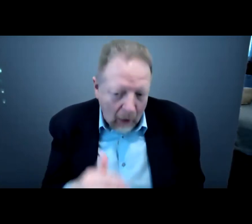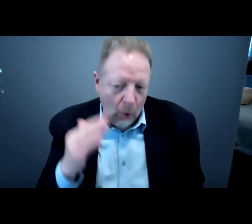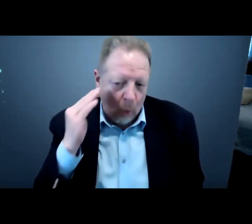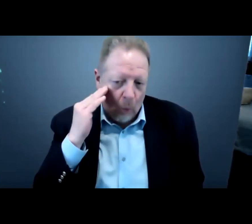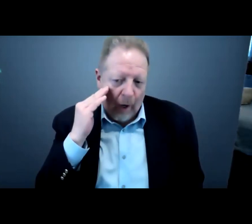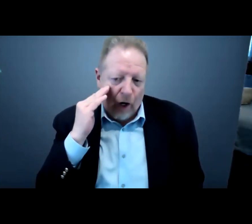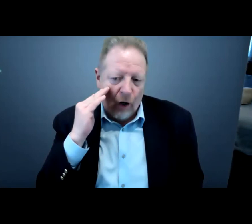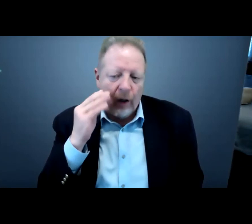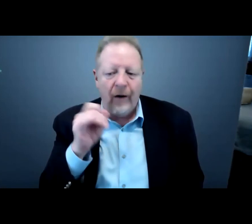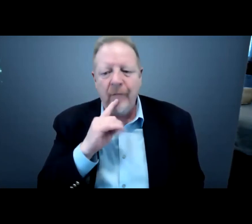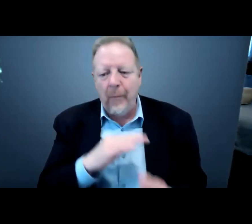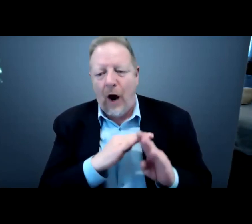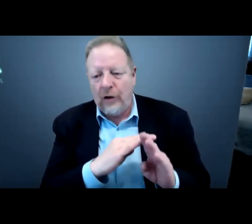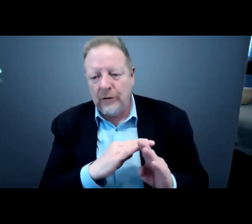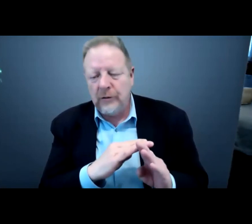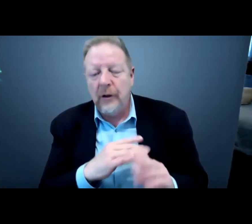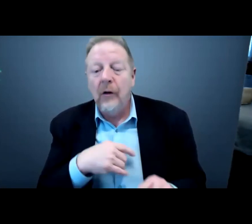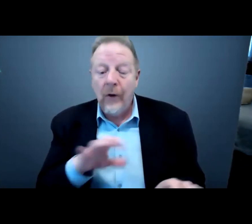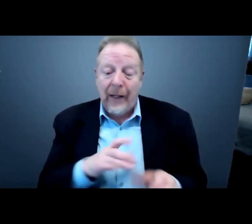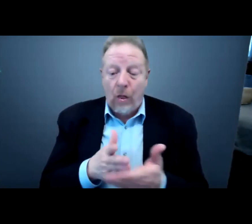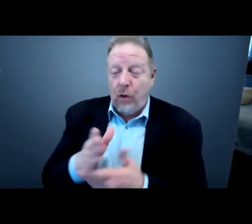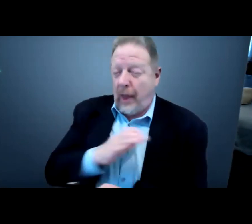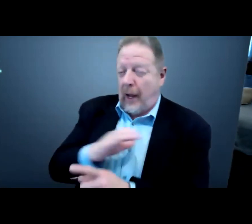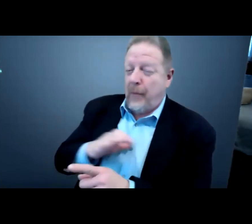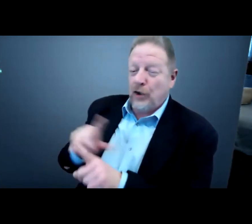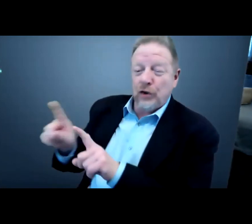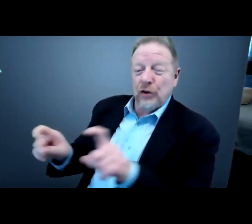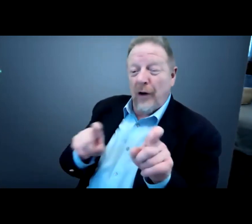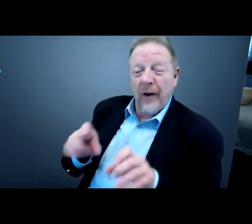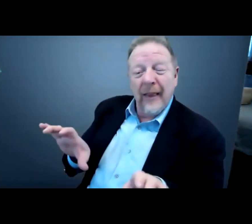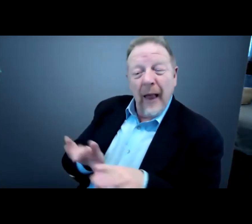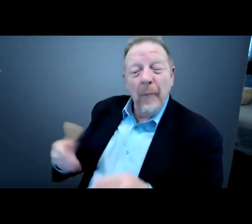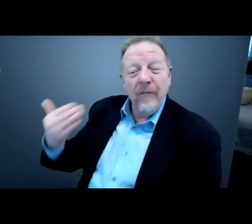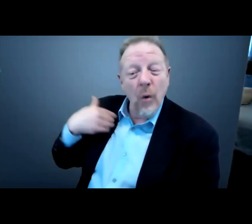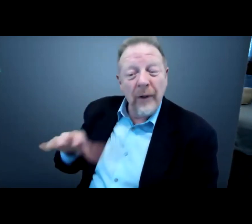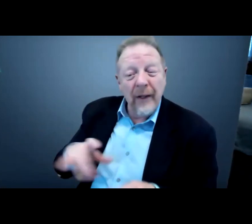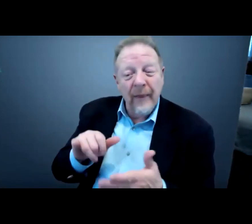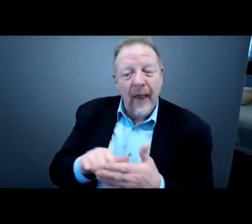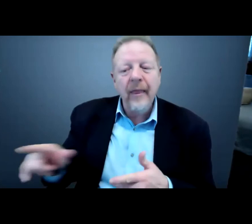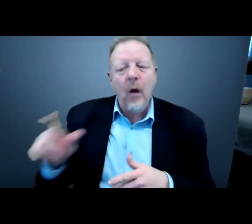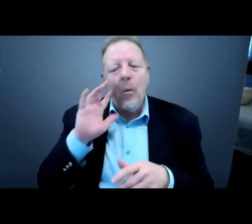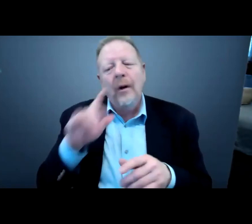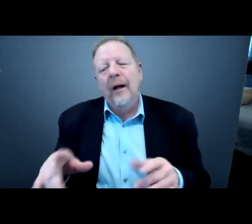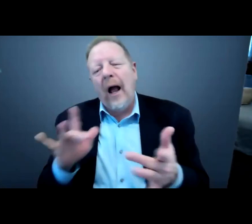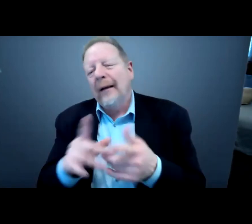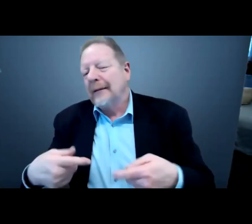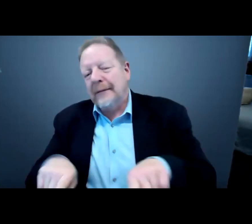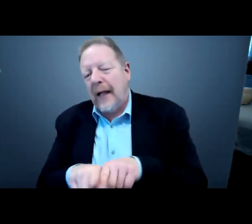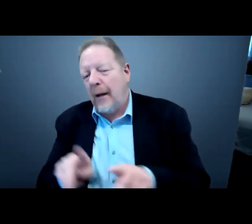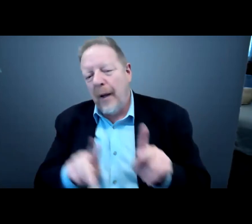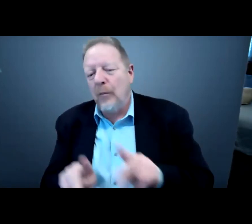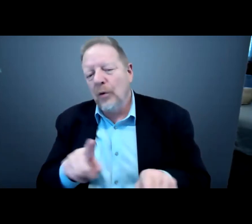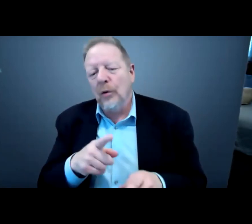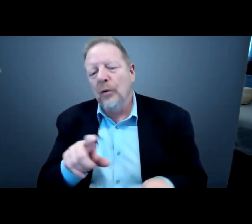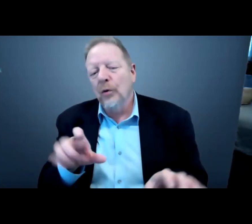of, again, I think if we did that through the commission survey like we did before, we would get the people that are doing what they